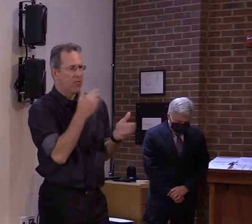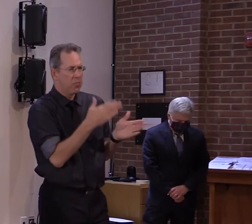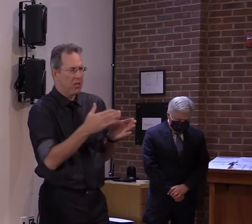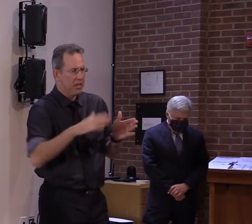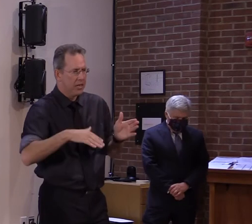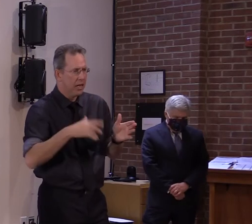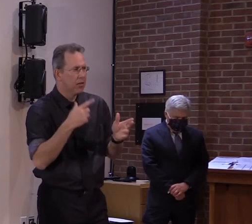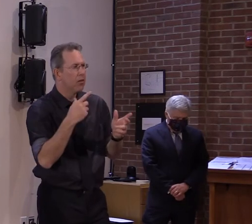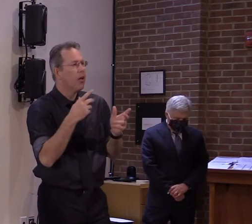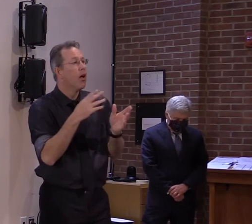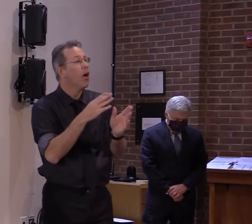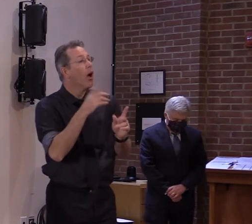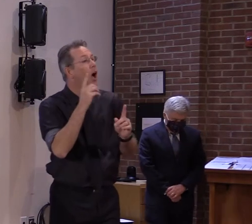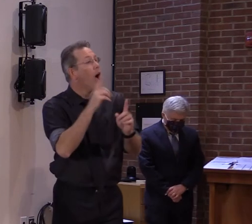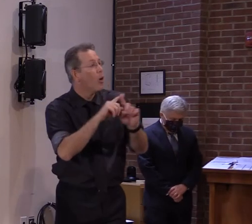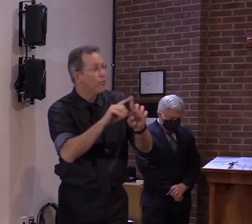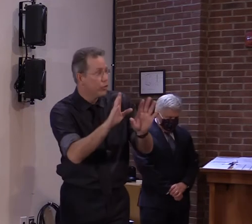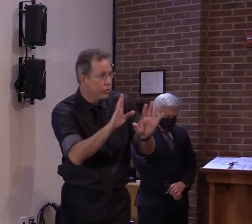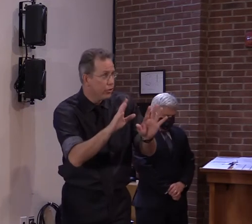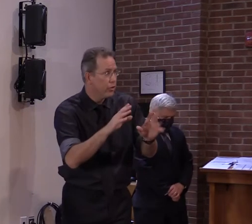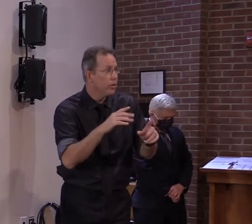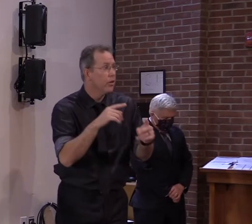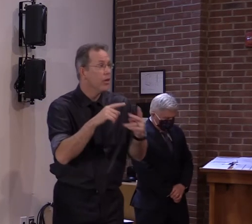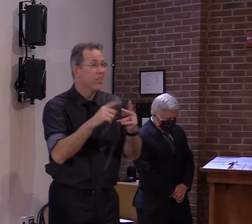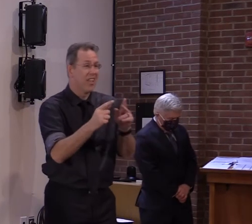listen. But